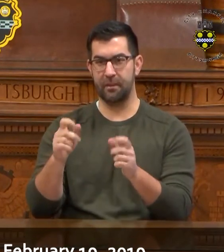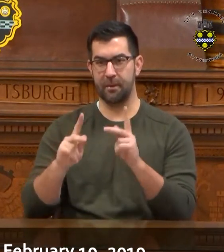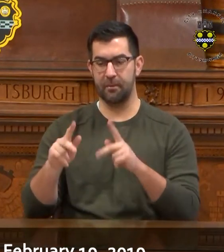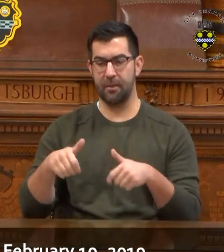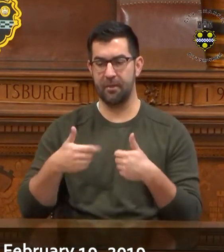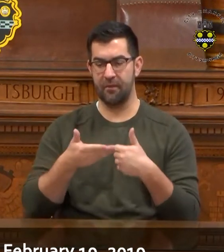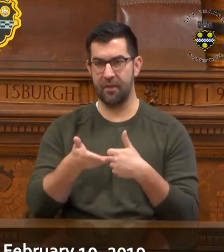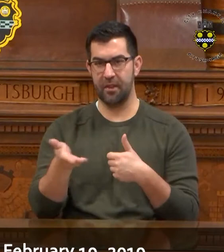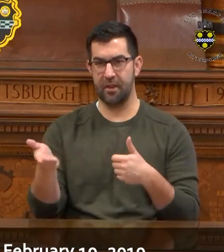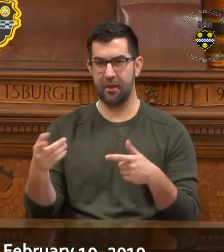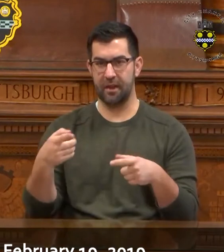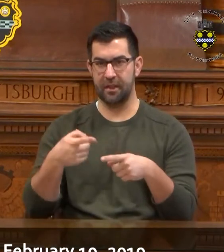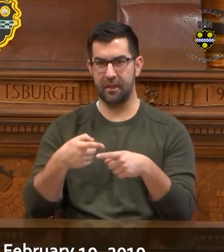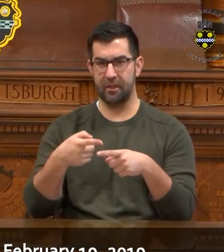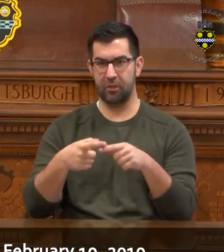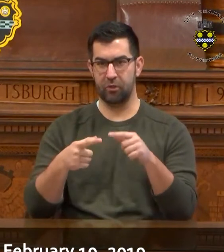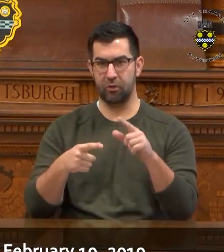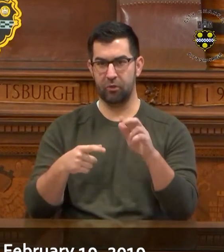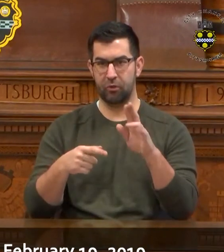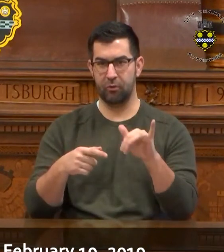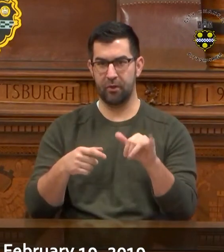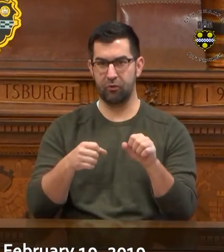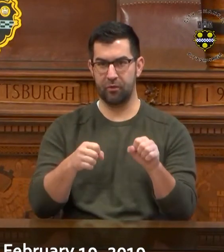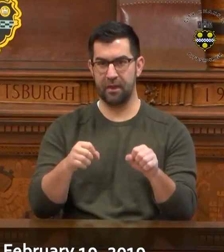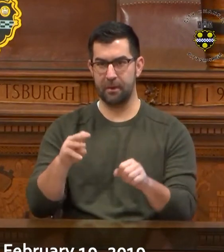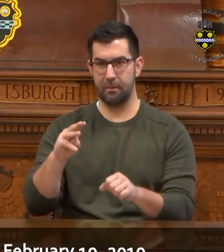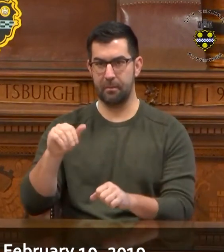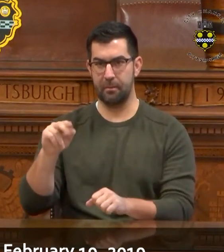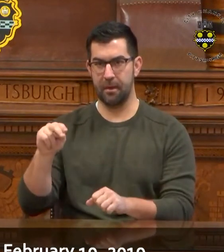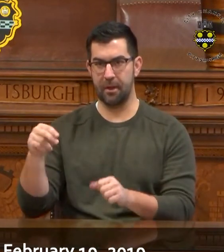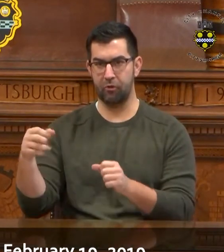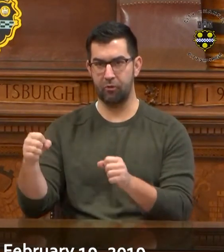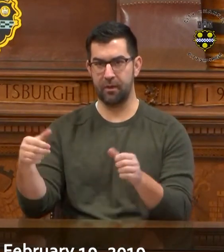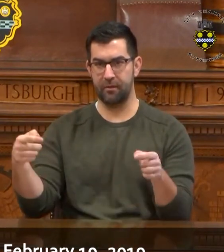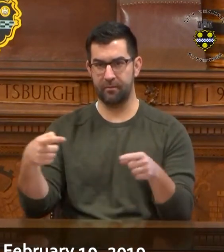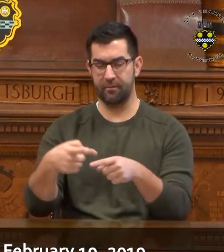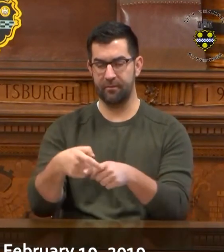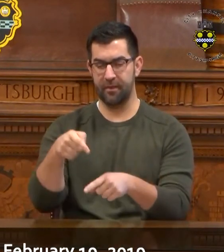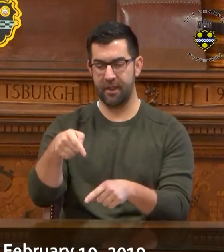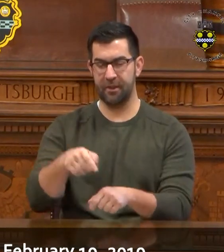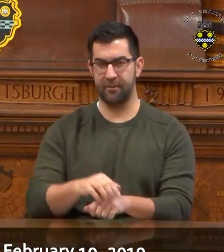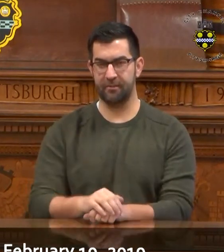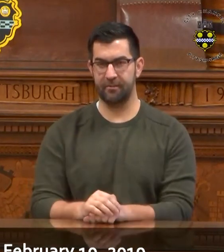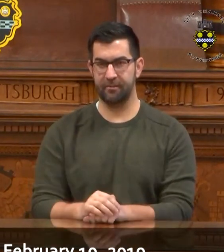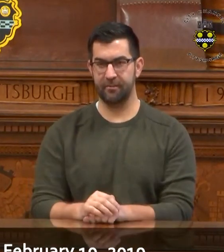at the intersection of Grace Street and Mann Street.